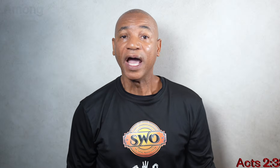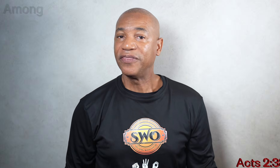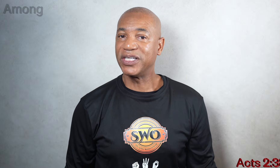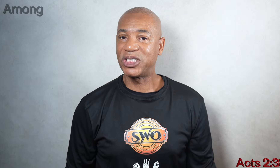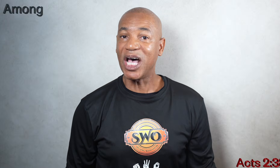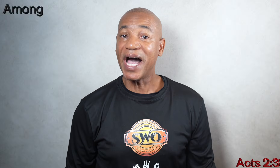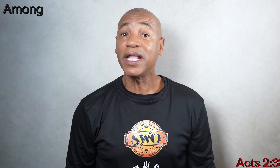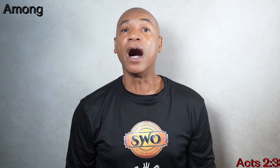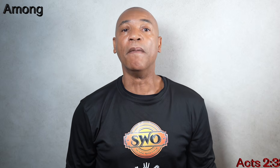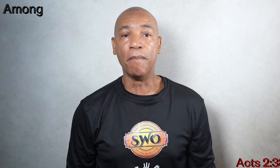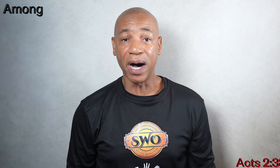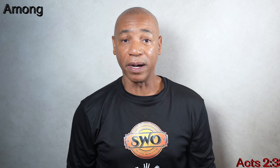The sign among.